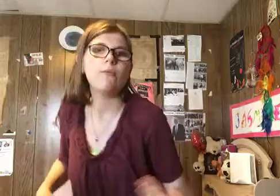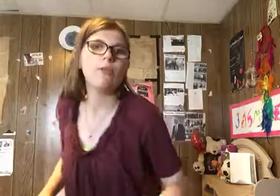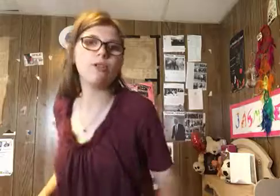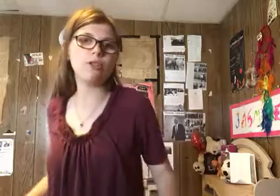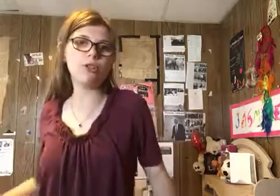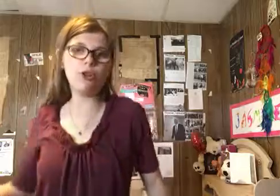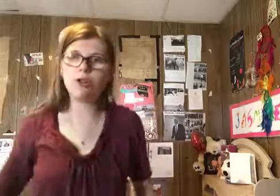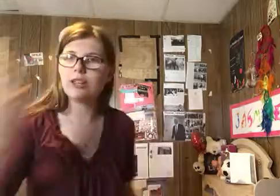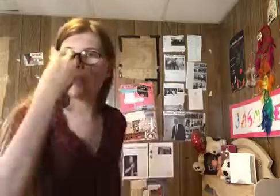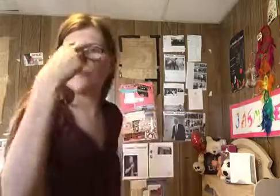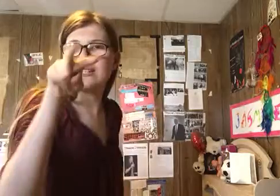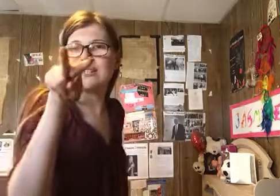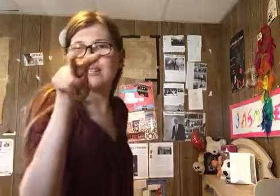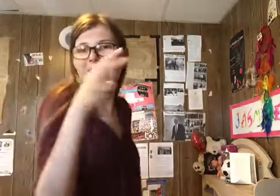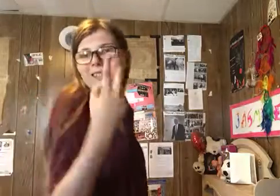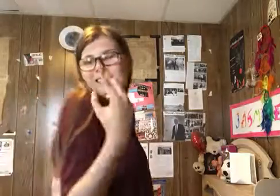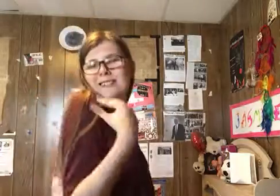When you look at me,